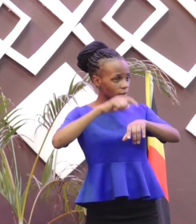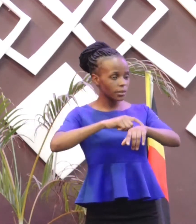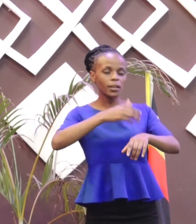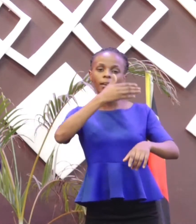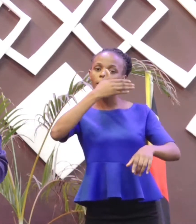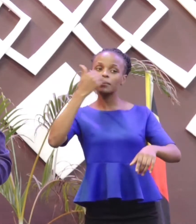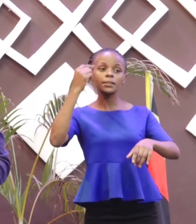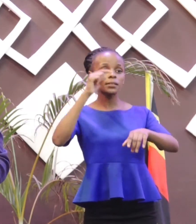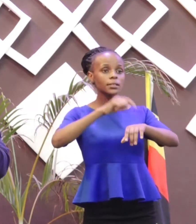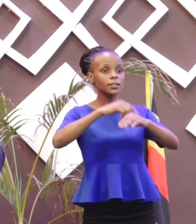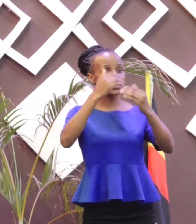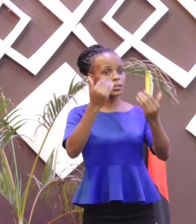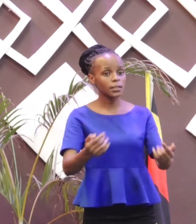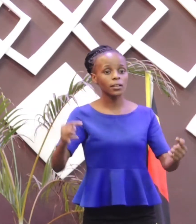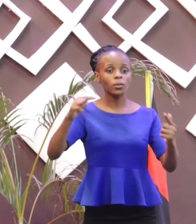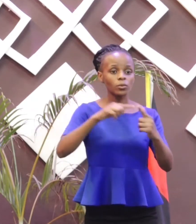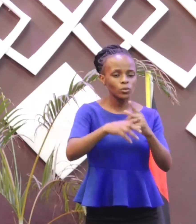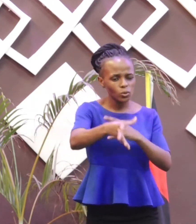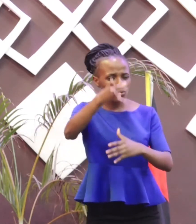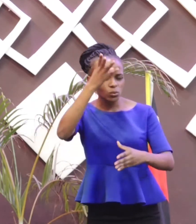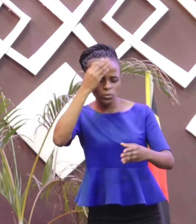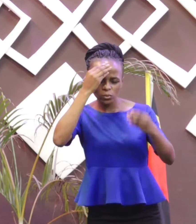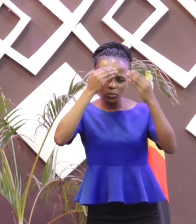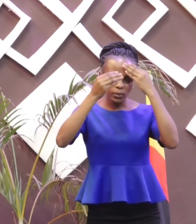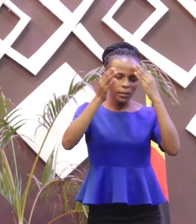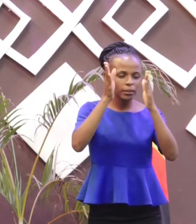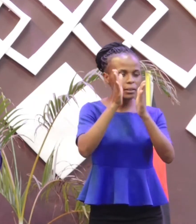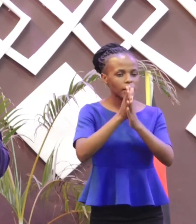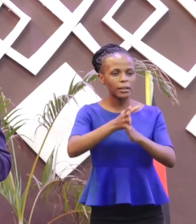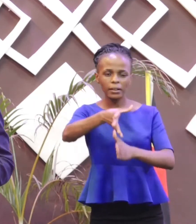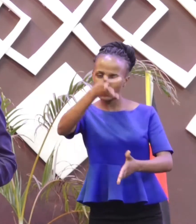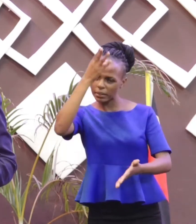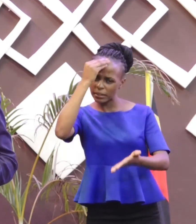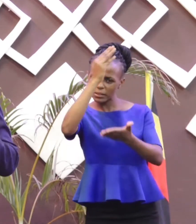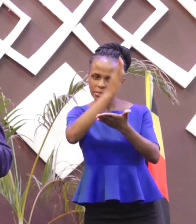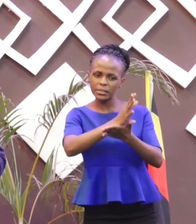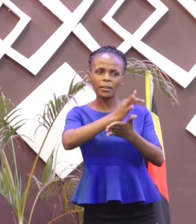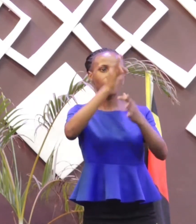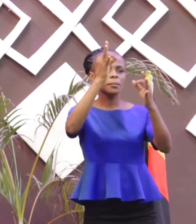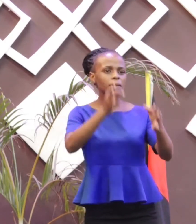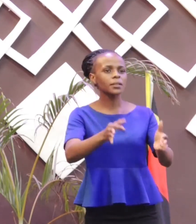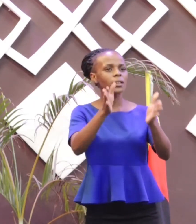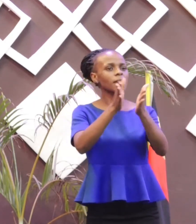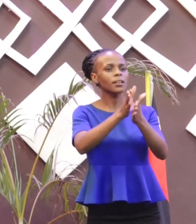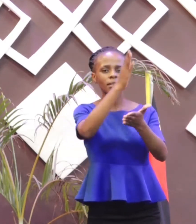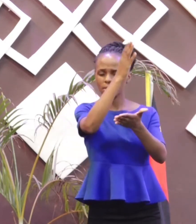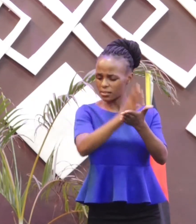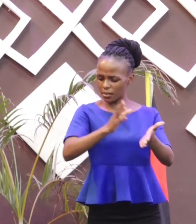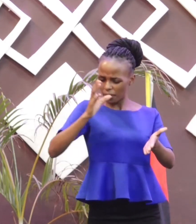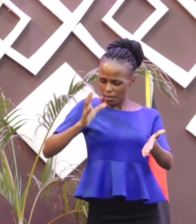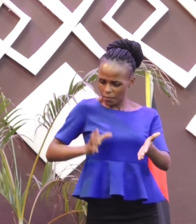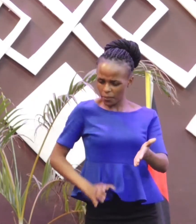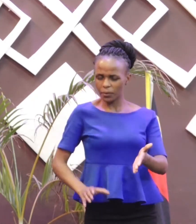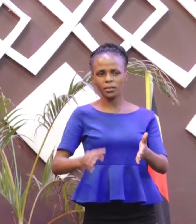to study and learn certain traits and characters of the Joshua generation that we claim to